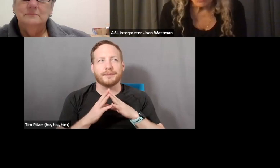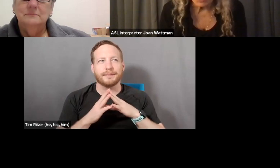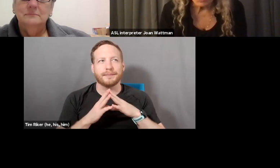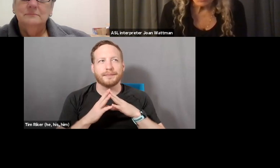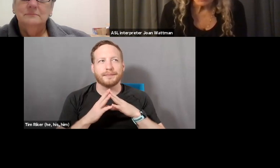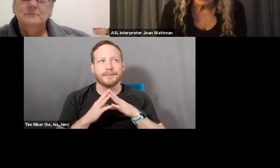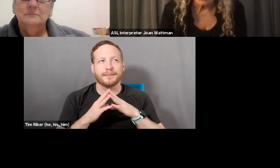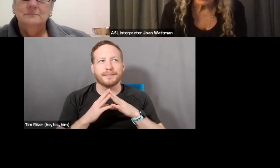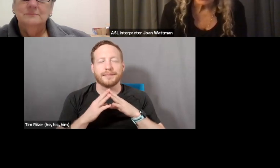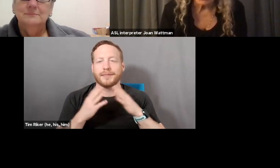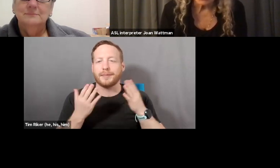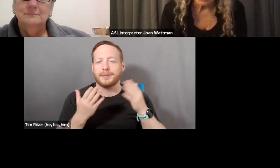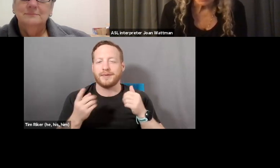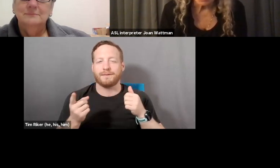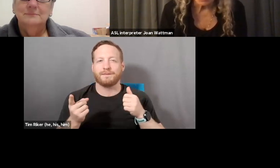So